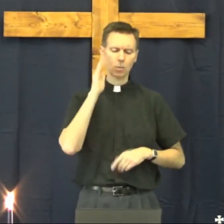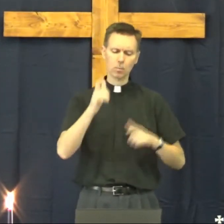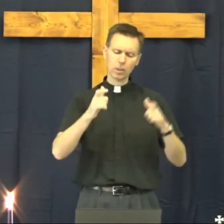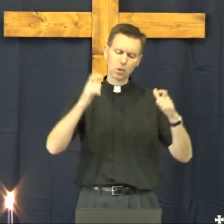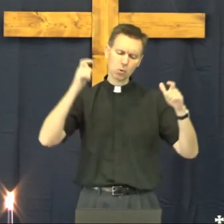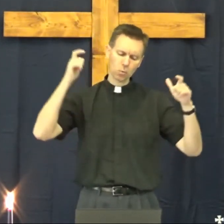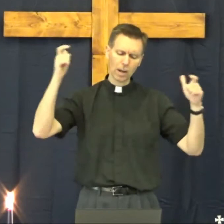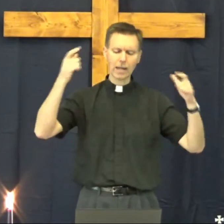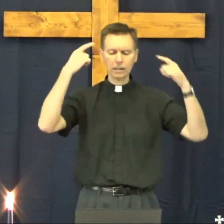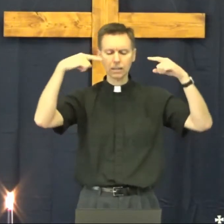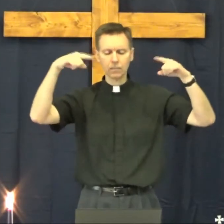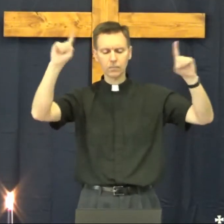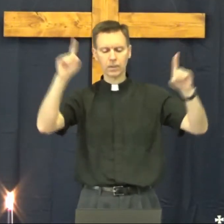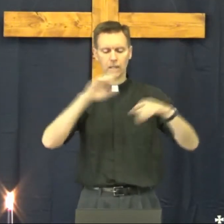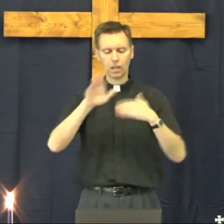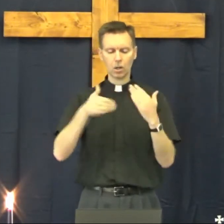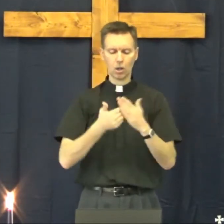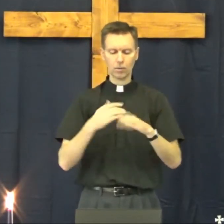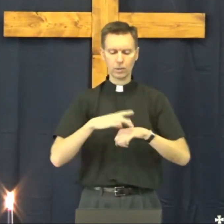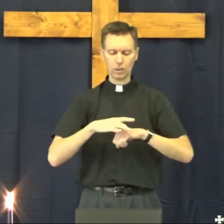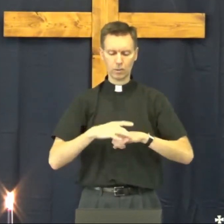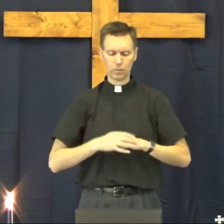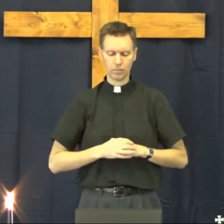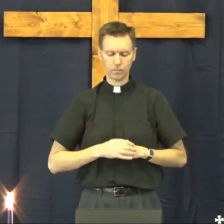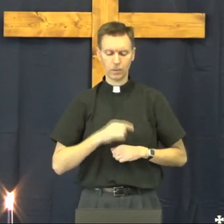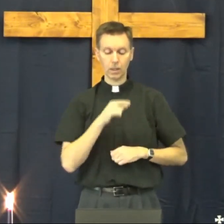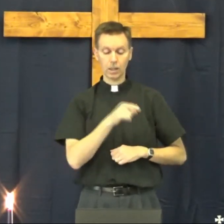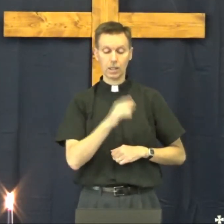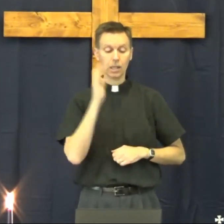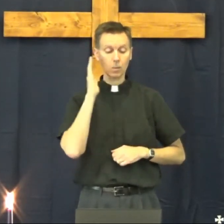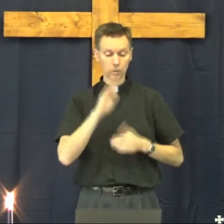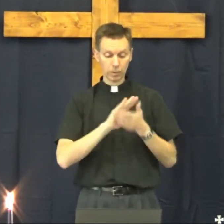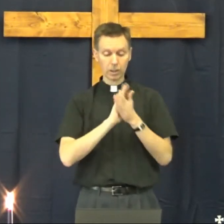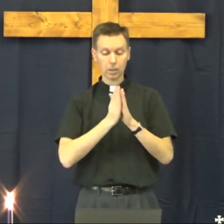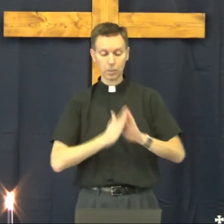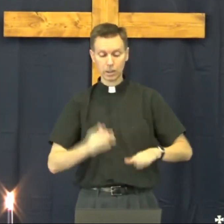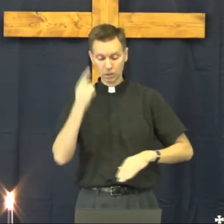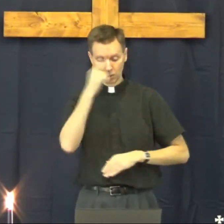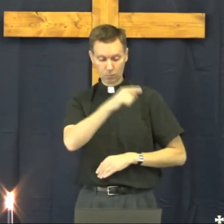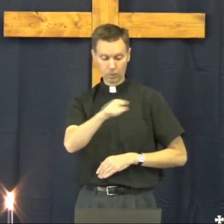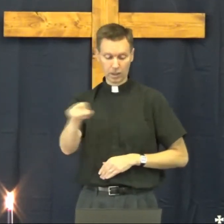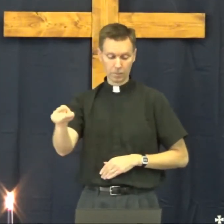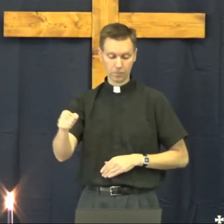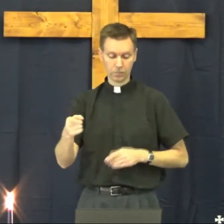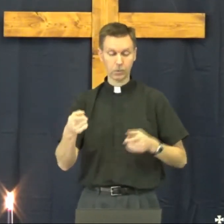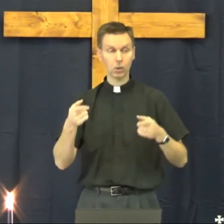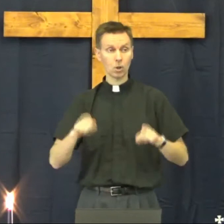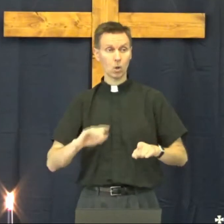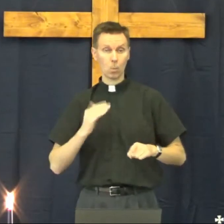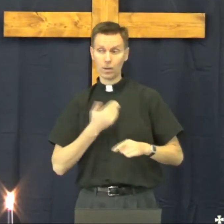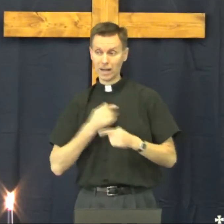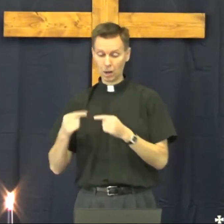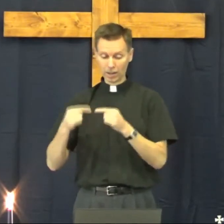be great in all the earth. He will be peace for them. When our